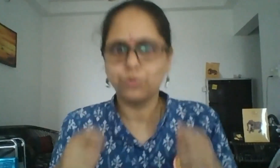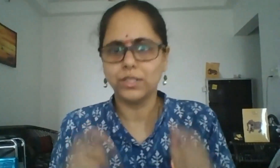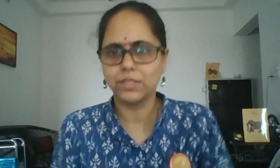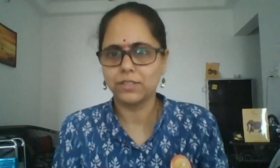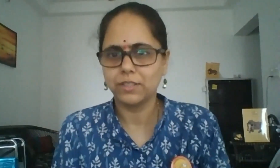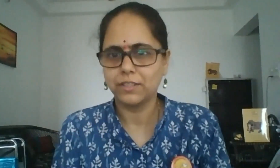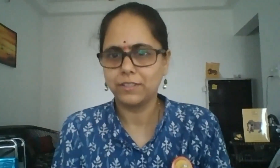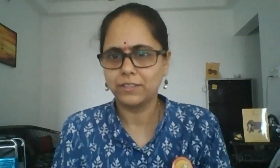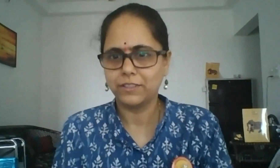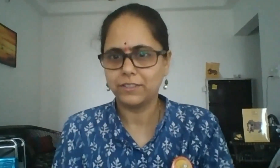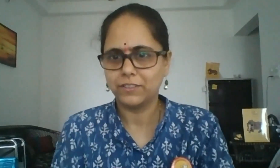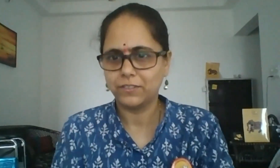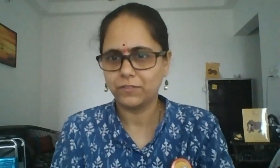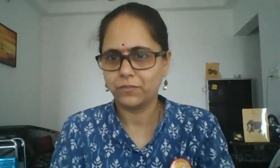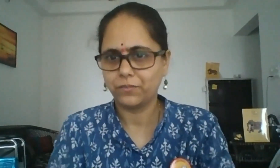this.